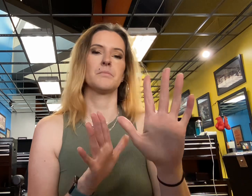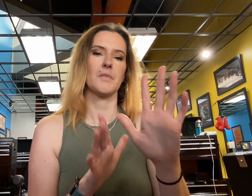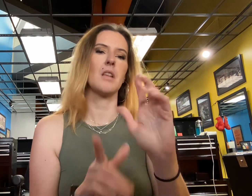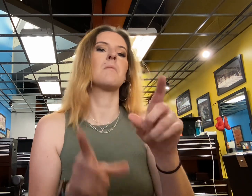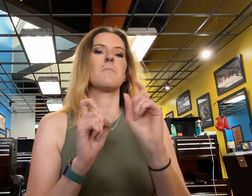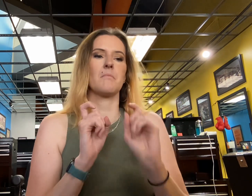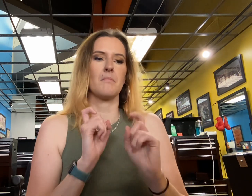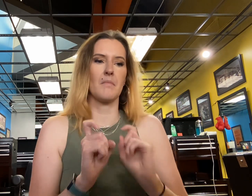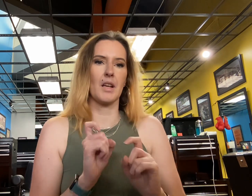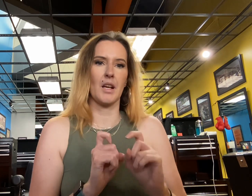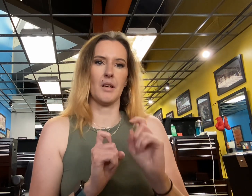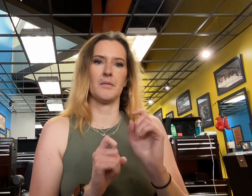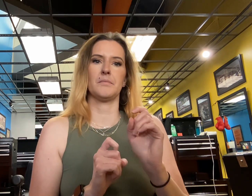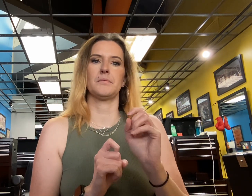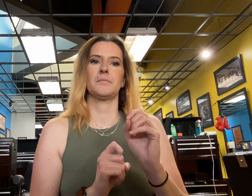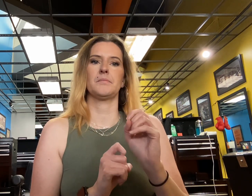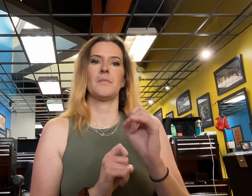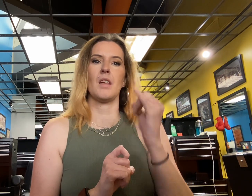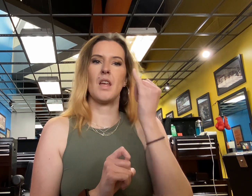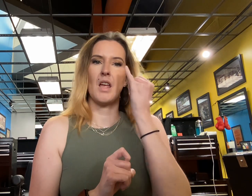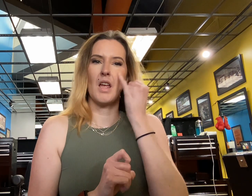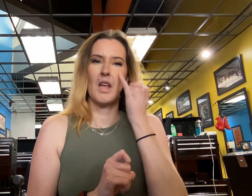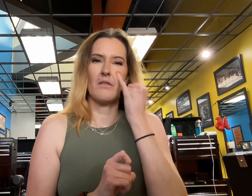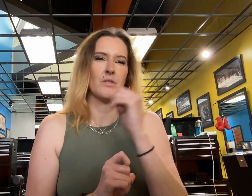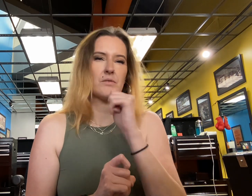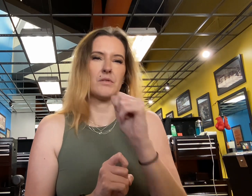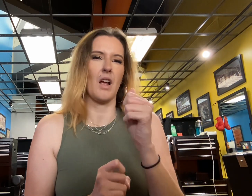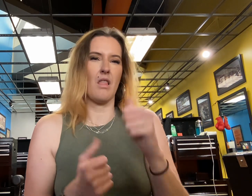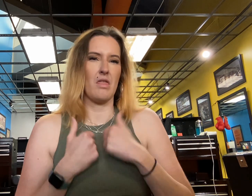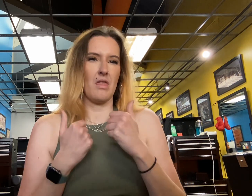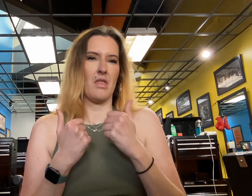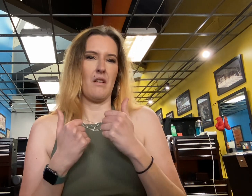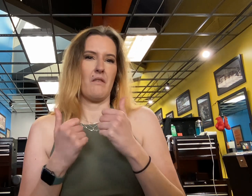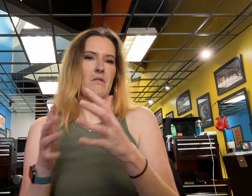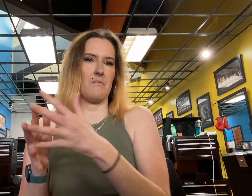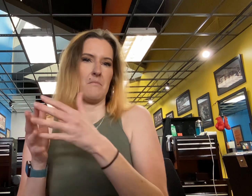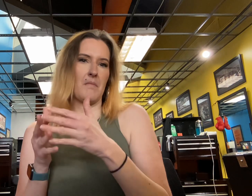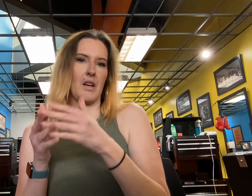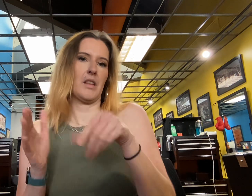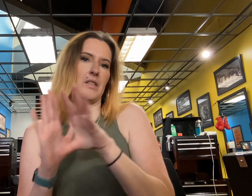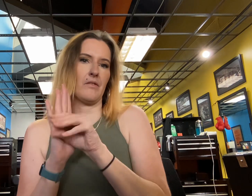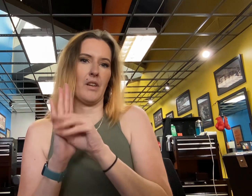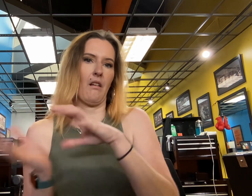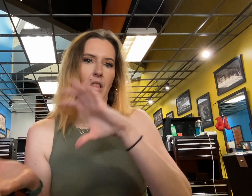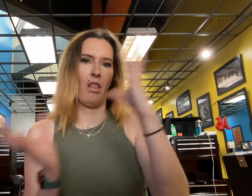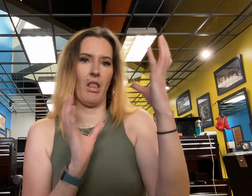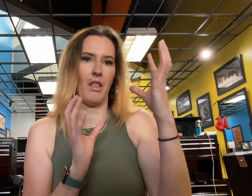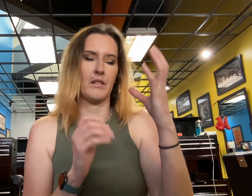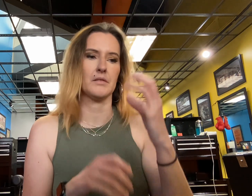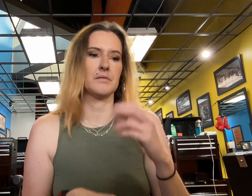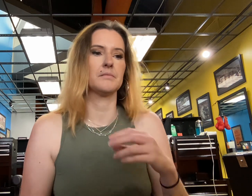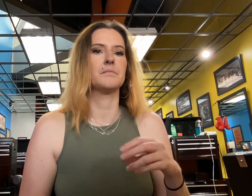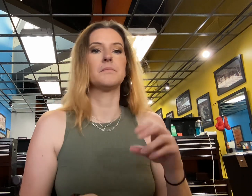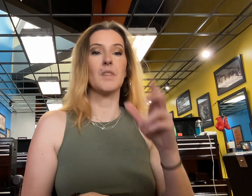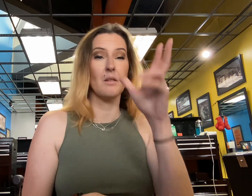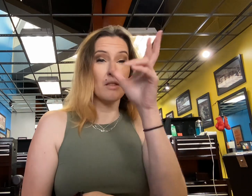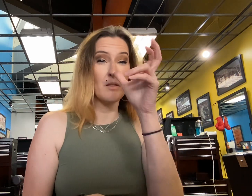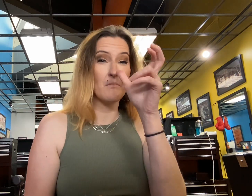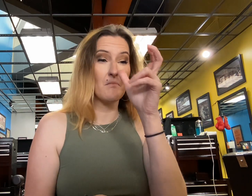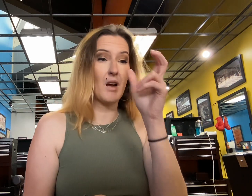unhinged. Spotted lanternflies are a type of insect that's native to parts of Asia. They're actually really beautiful. The adults have